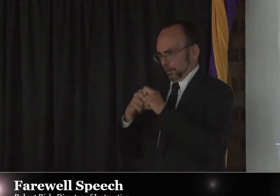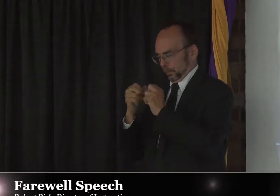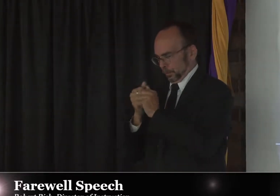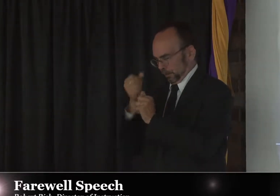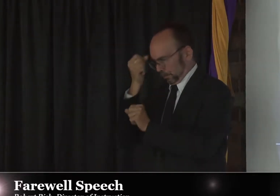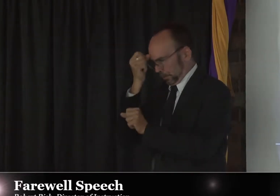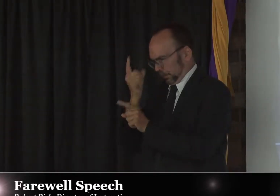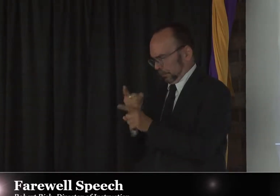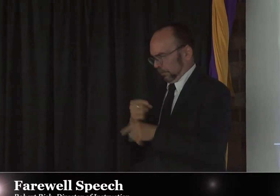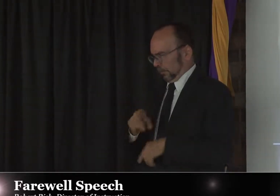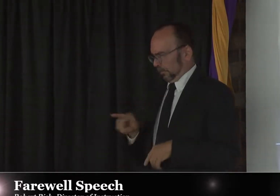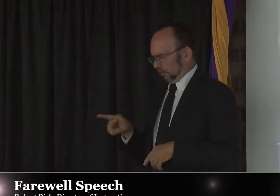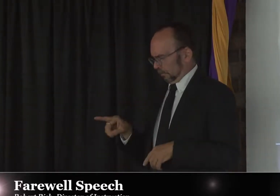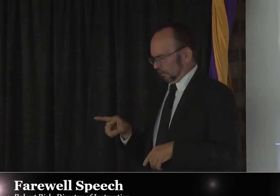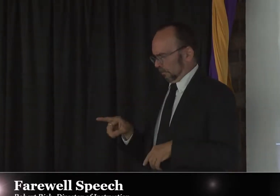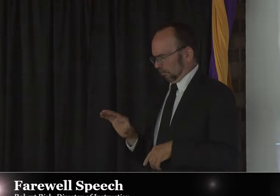brother, problems with his family.